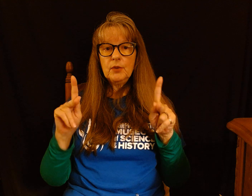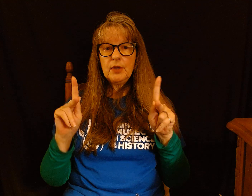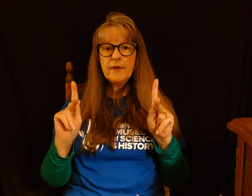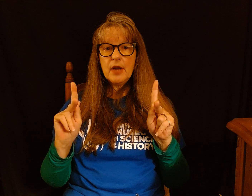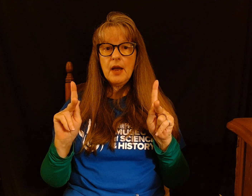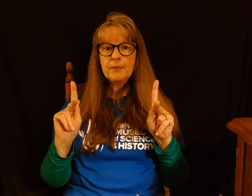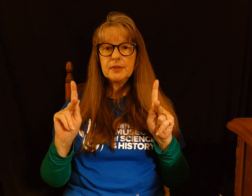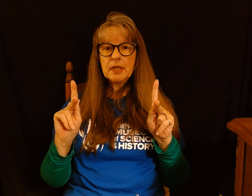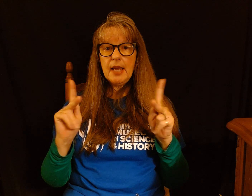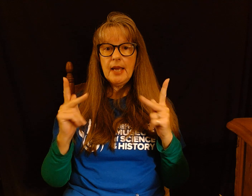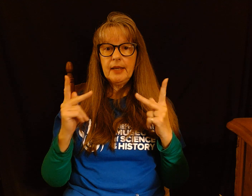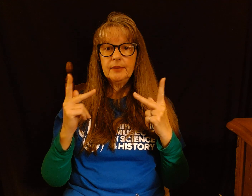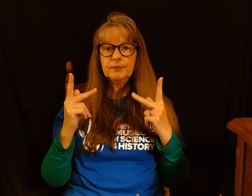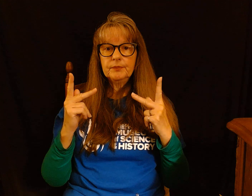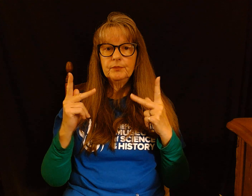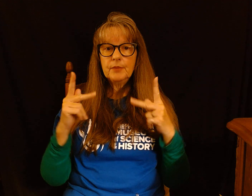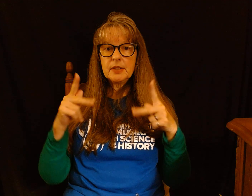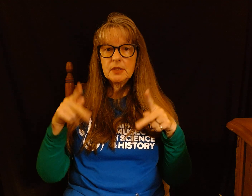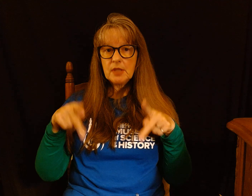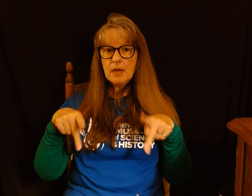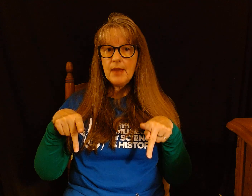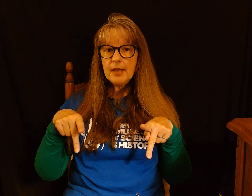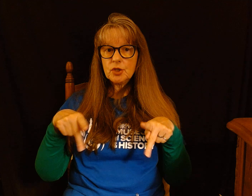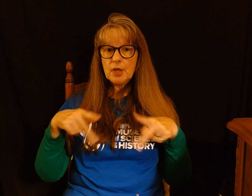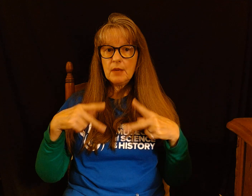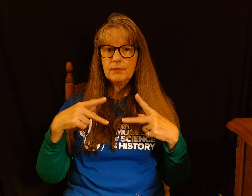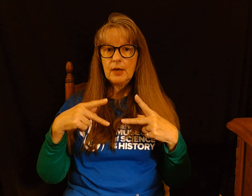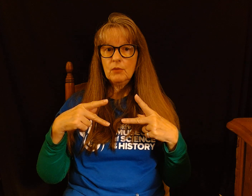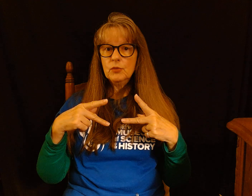have it up, it's a K. But it's the same hand shape. I don't move it.